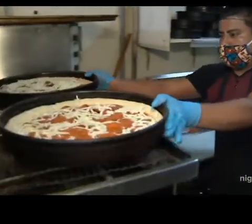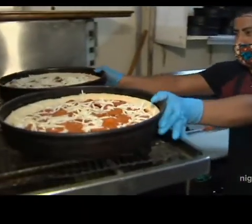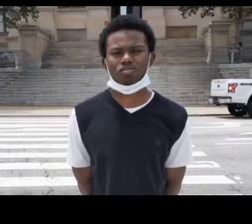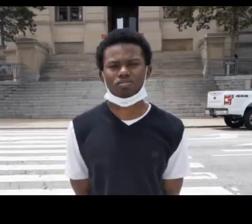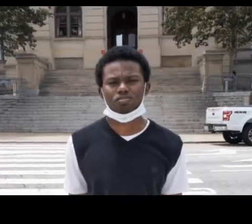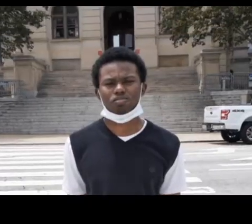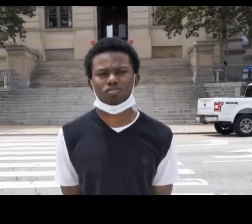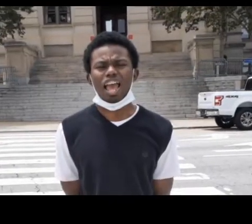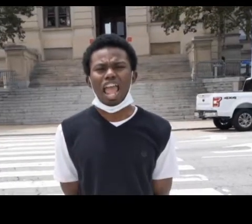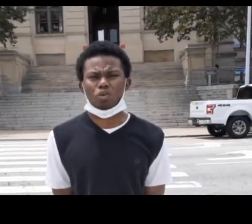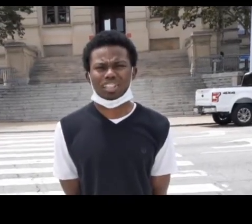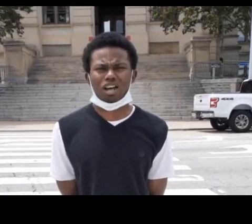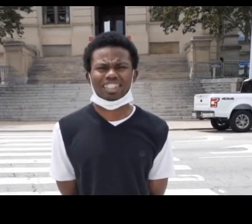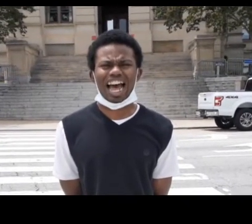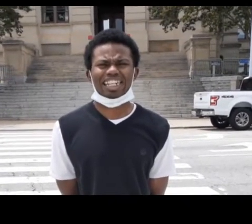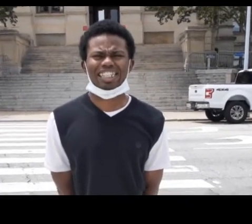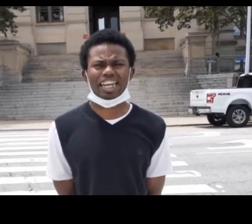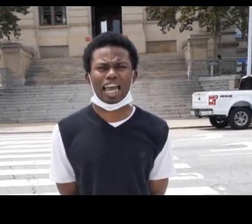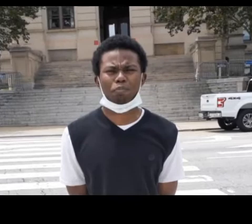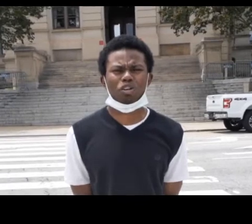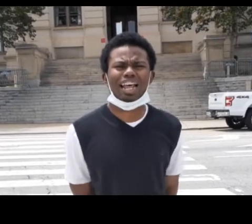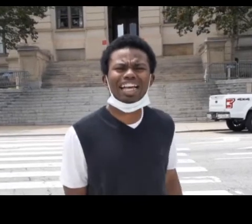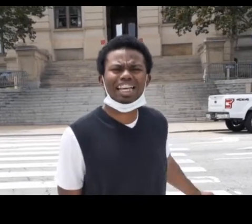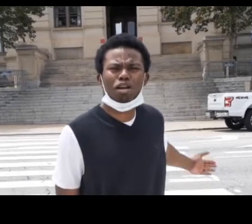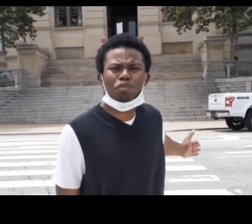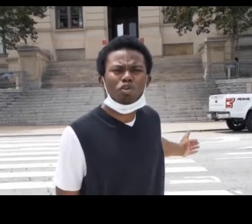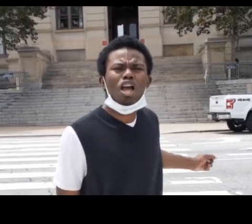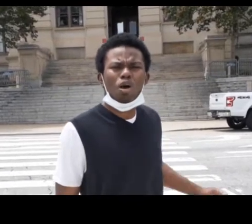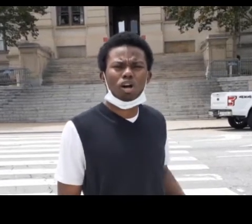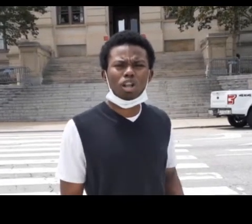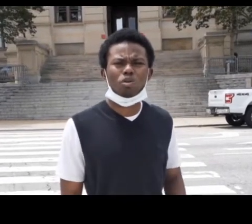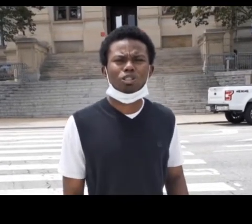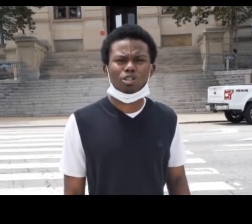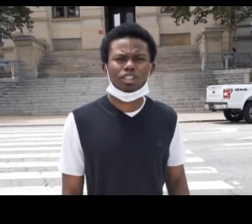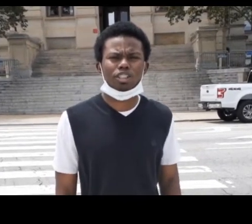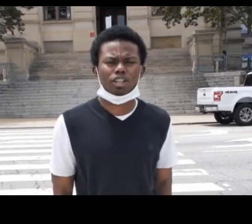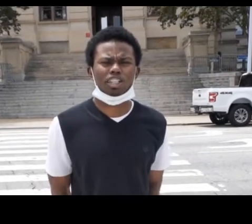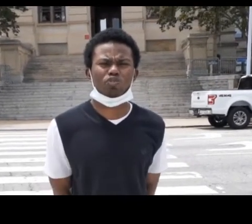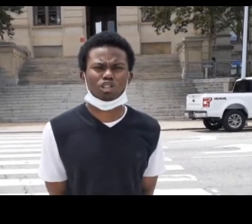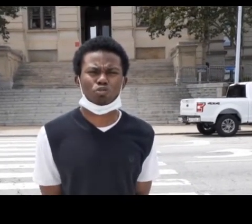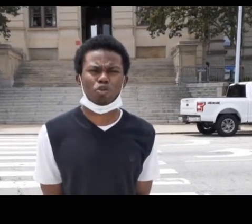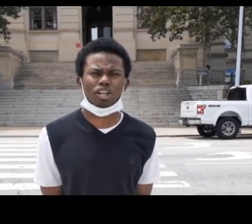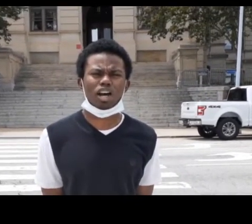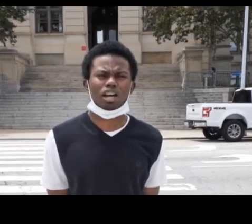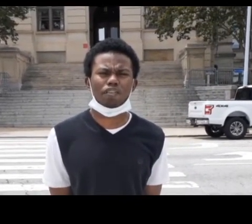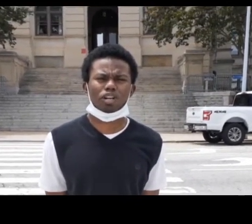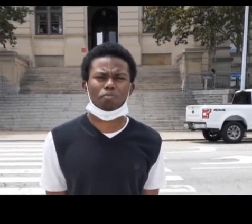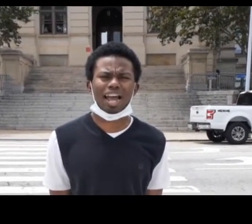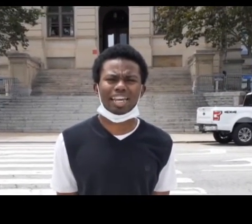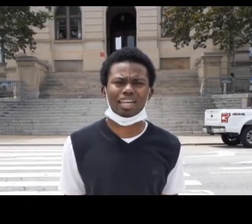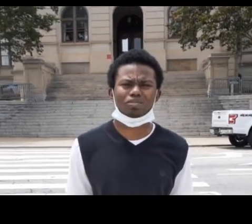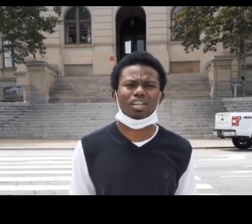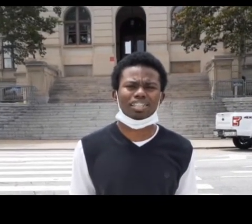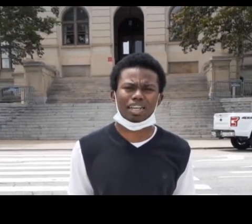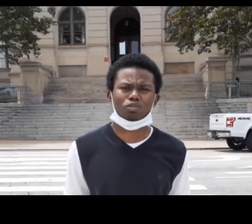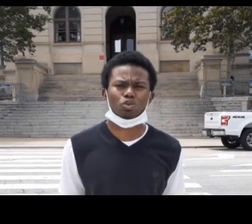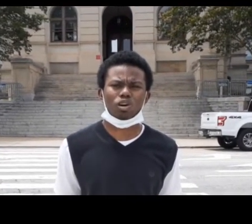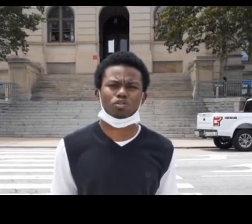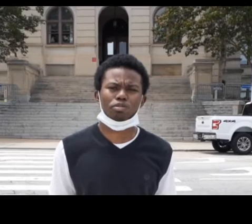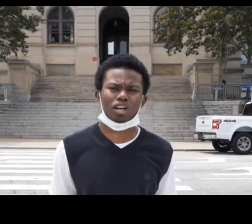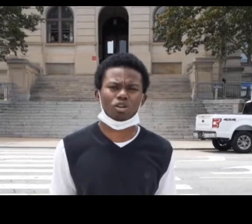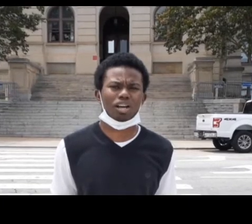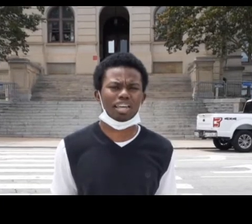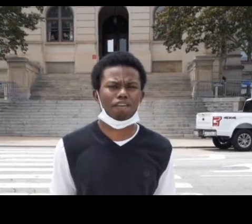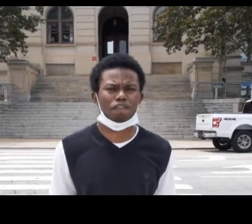it all. It was outside the state capitol last April where local Georgia journalists first reported on Governor Brian Kemp's steps